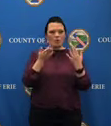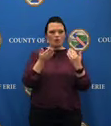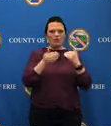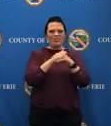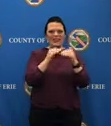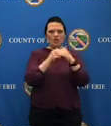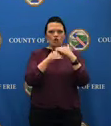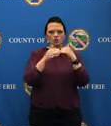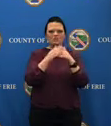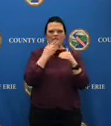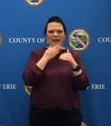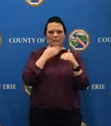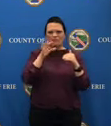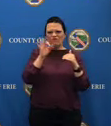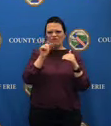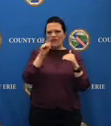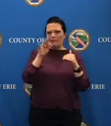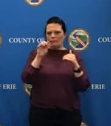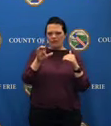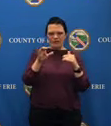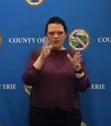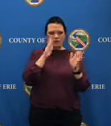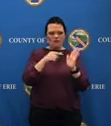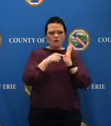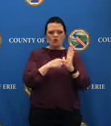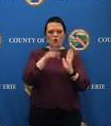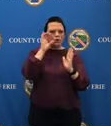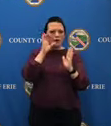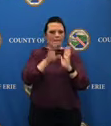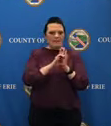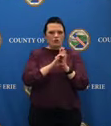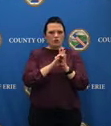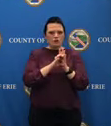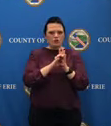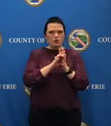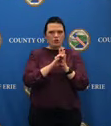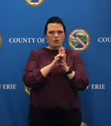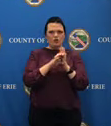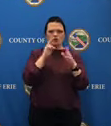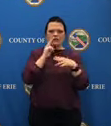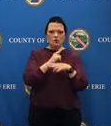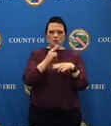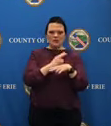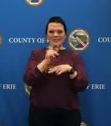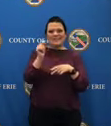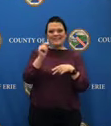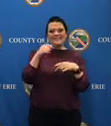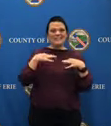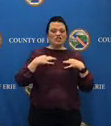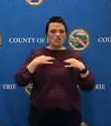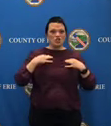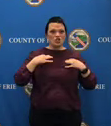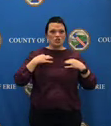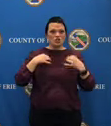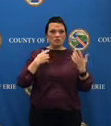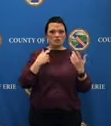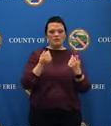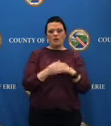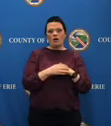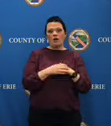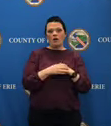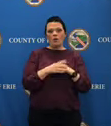of fabric. So, and I'll show you a picture just now, like using a T-shirt, 2 sides of a